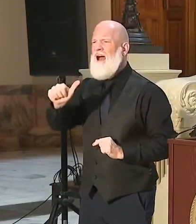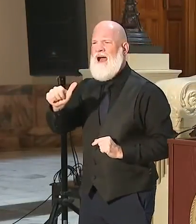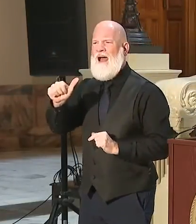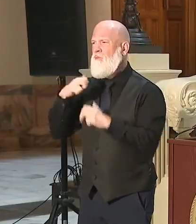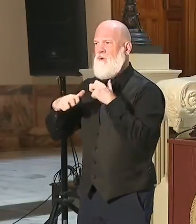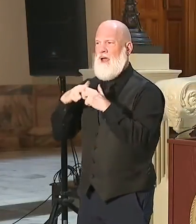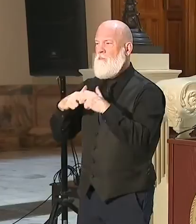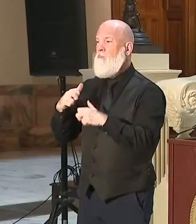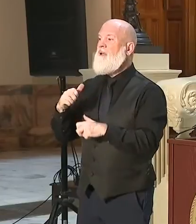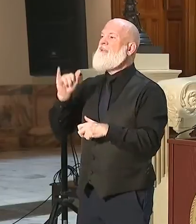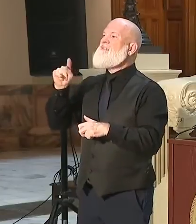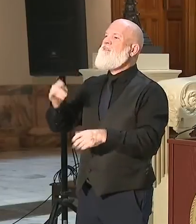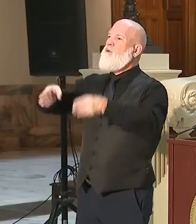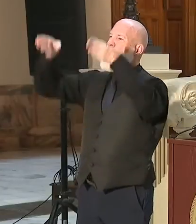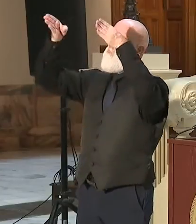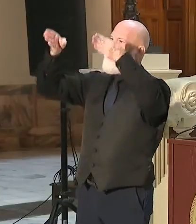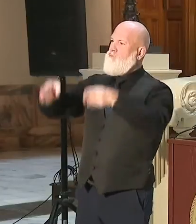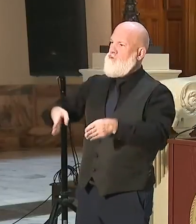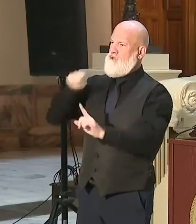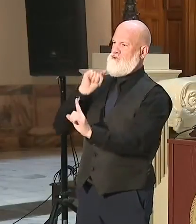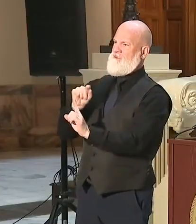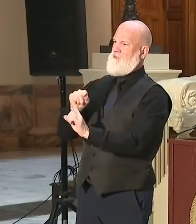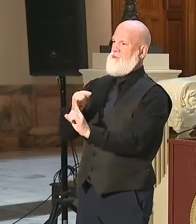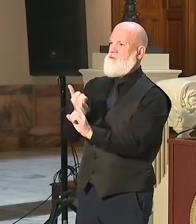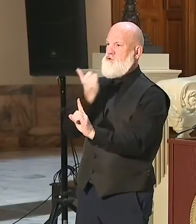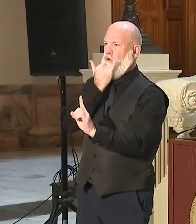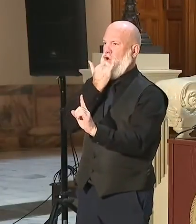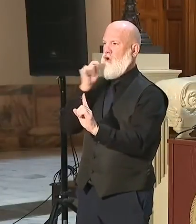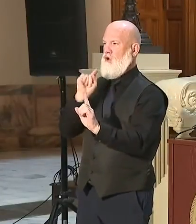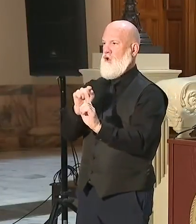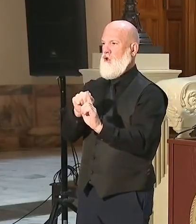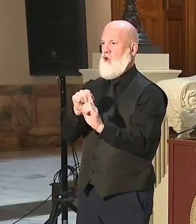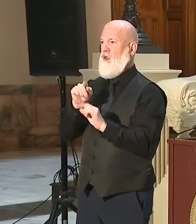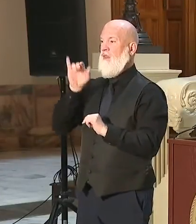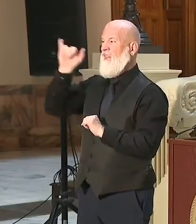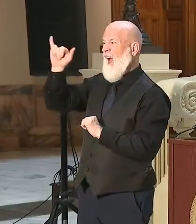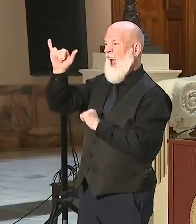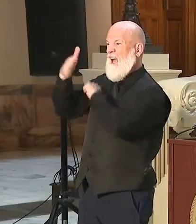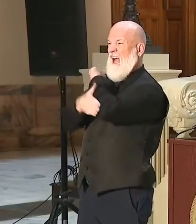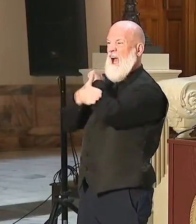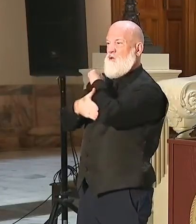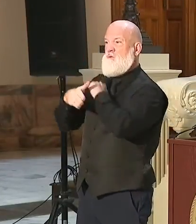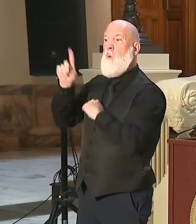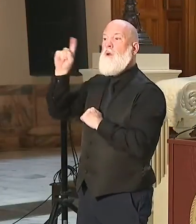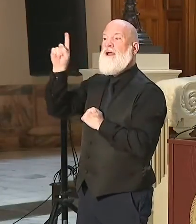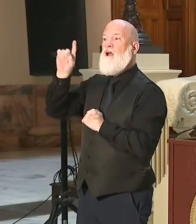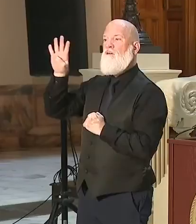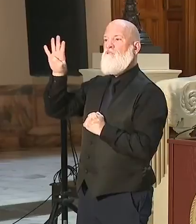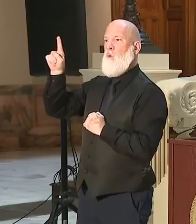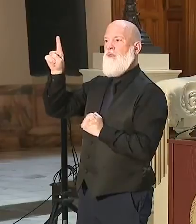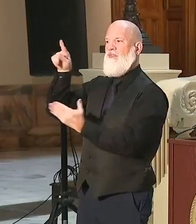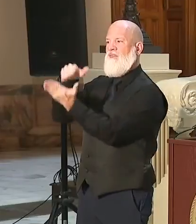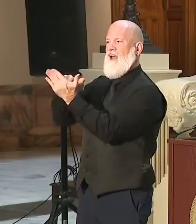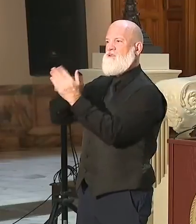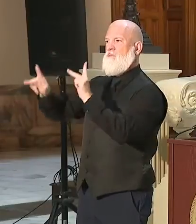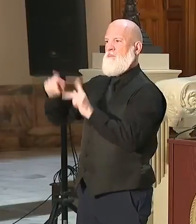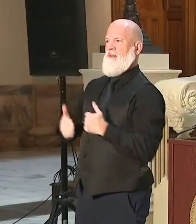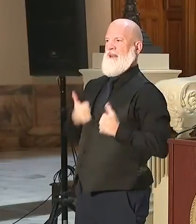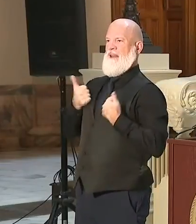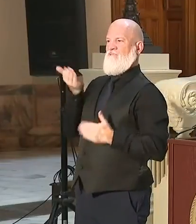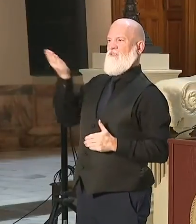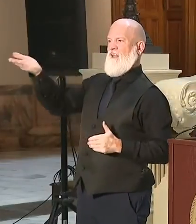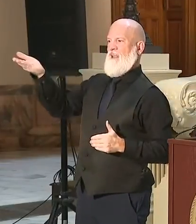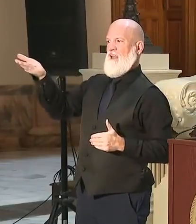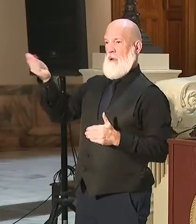under trying circumstances. The county has 44,000 people, and it's not very resourced. That's one. So there is no software issue with the Dominion